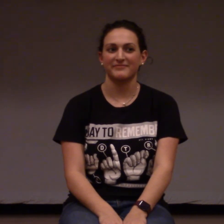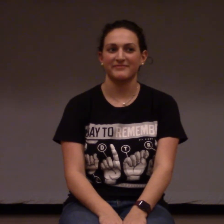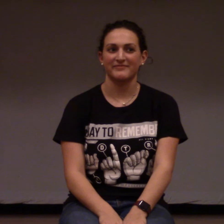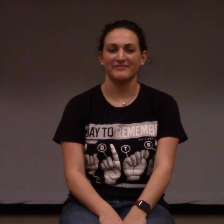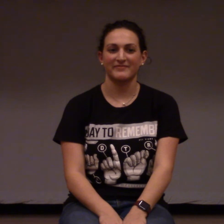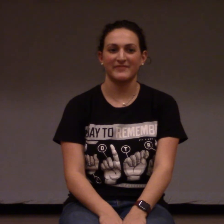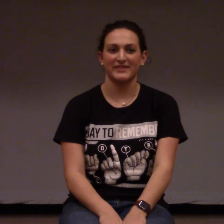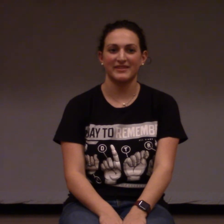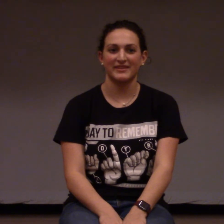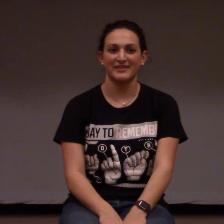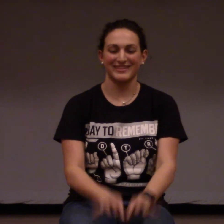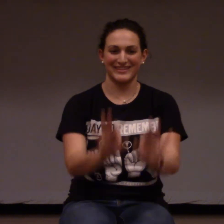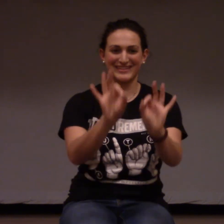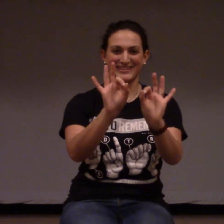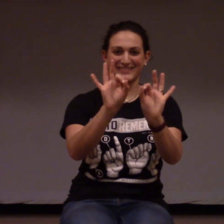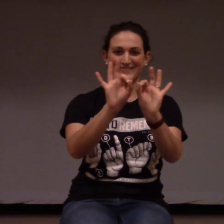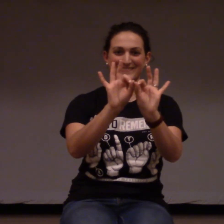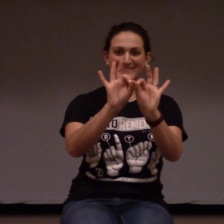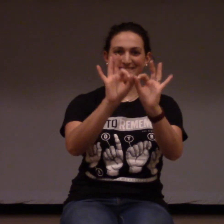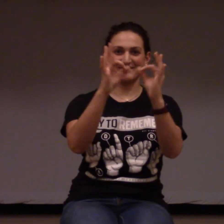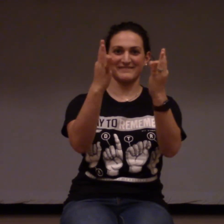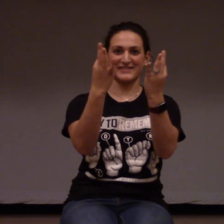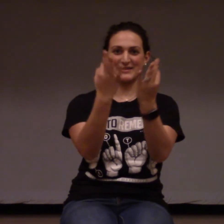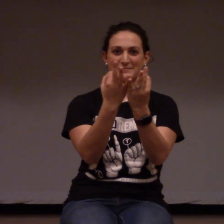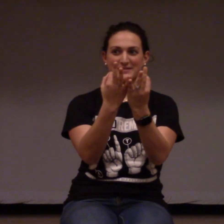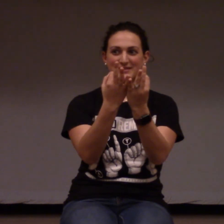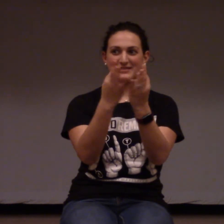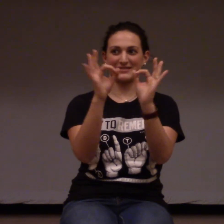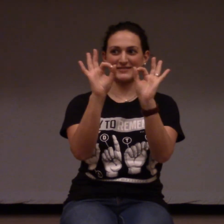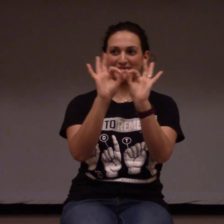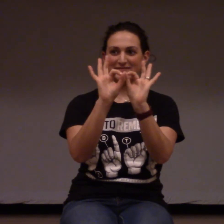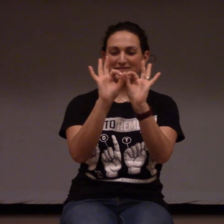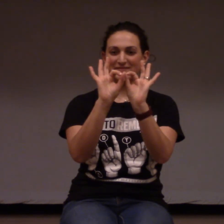What's family again? Oh, yeah, family.